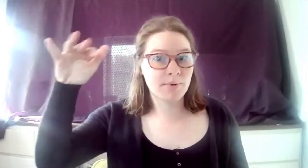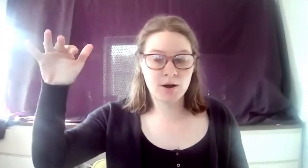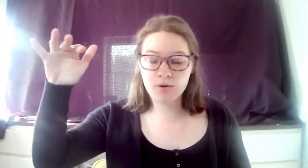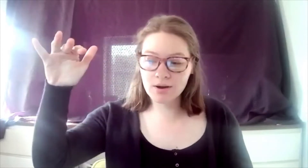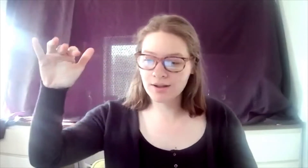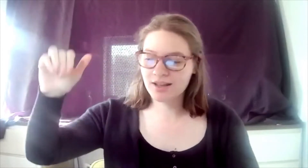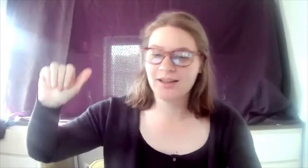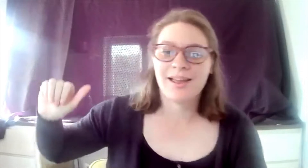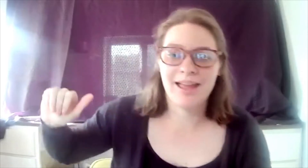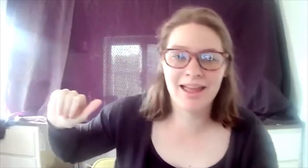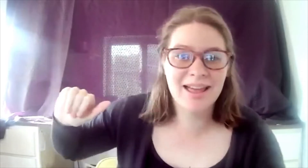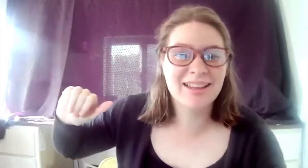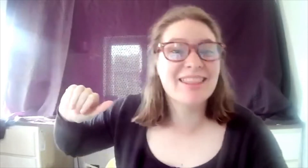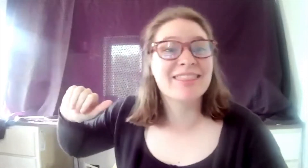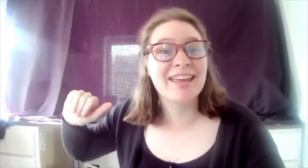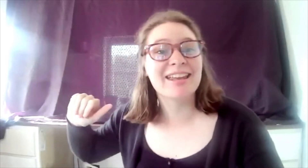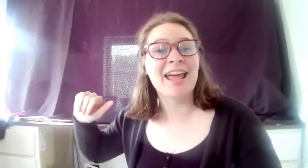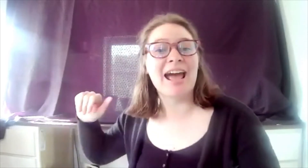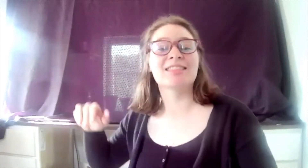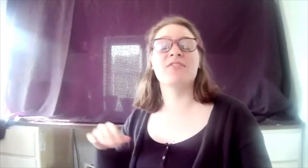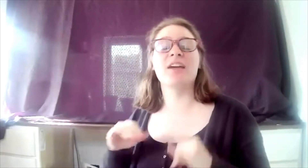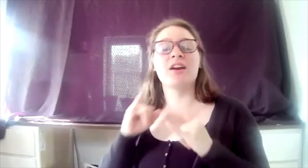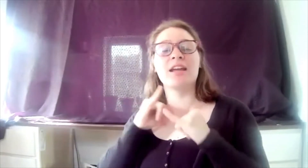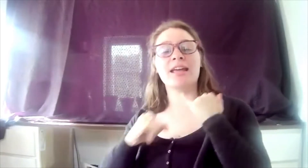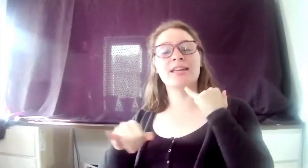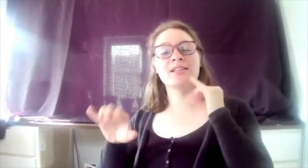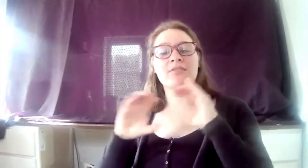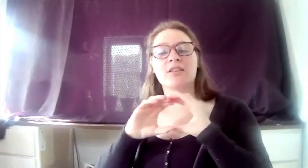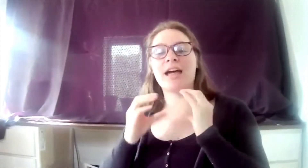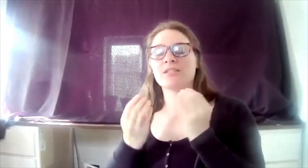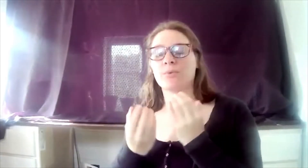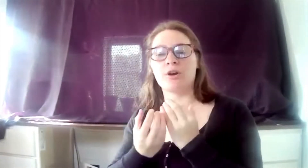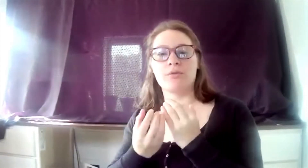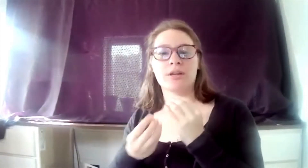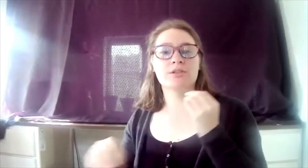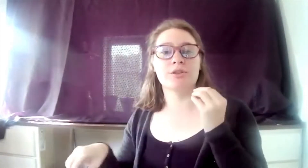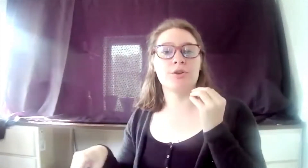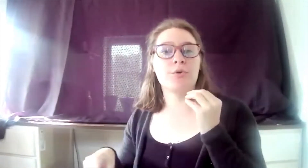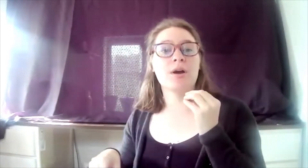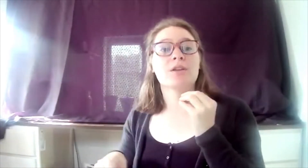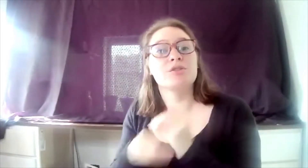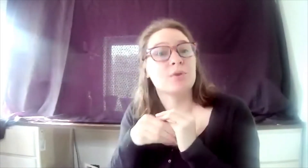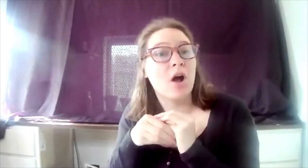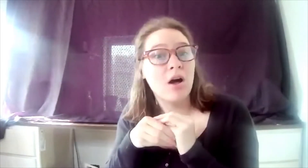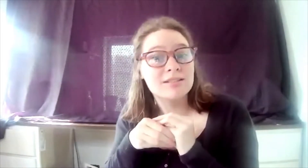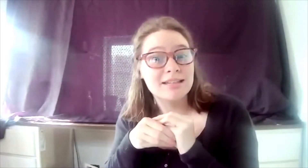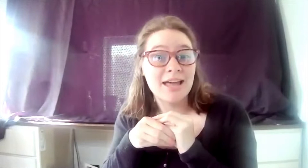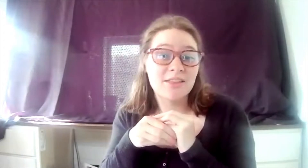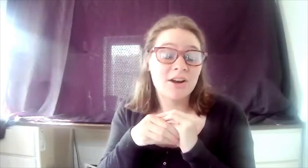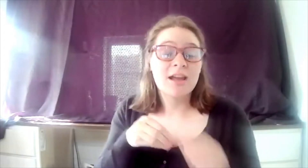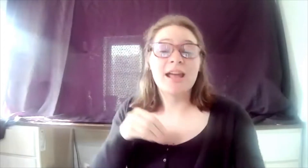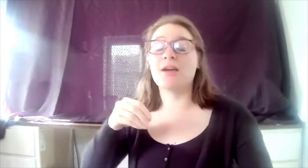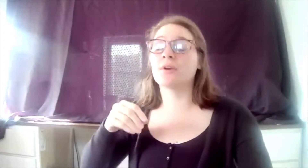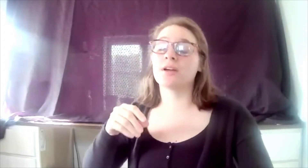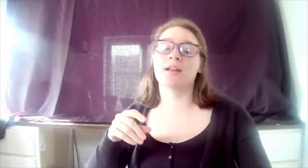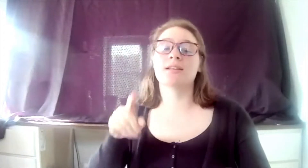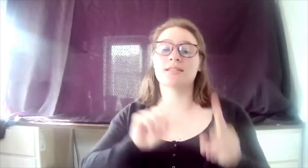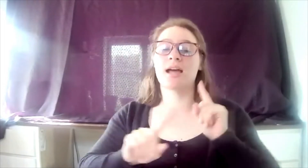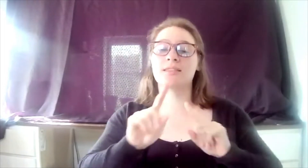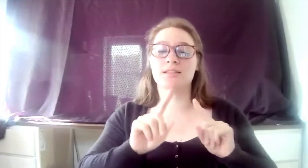Rainbow. And then at the very end of class, we're going to do it all together, and we're going to sign the